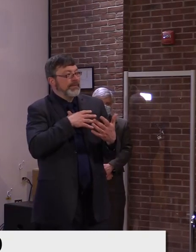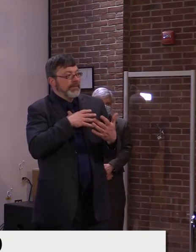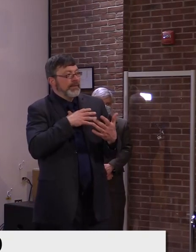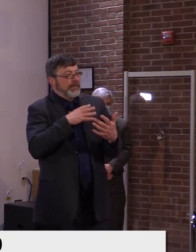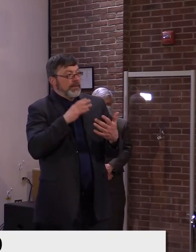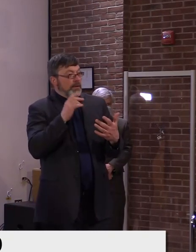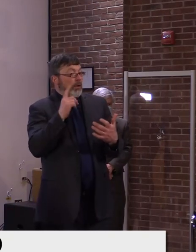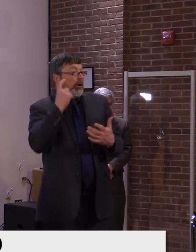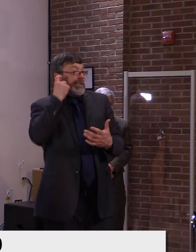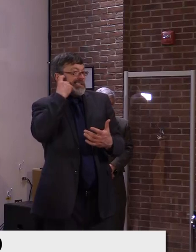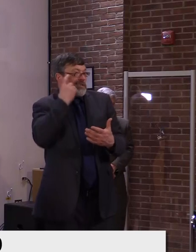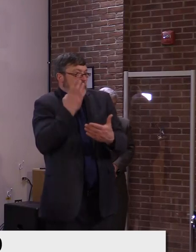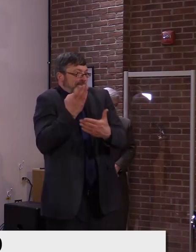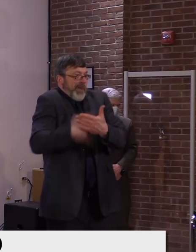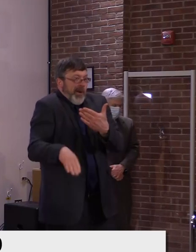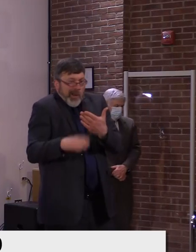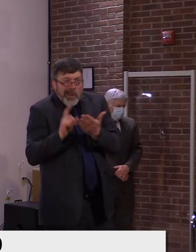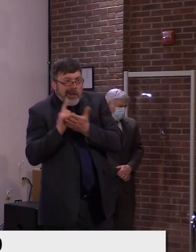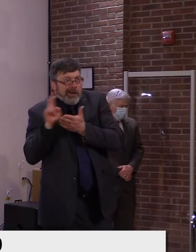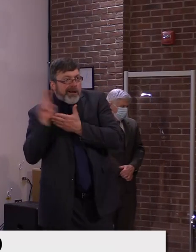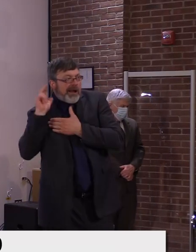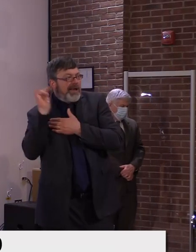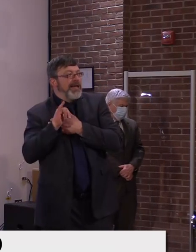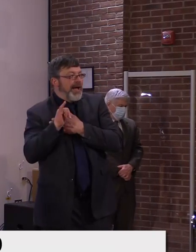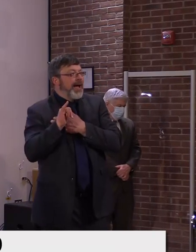increased risk. So that's well known.